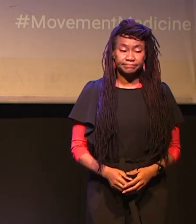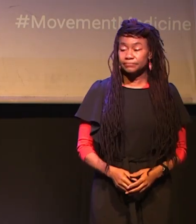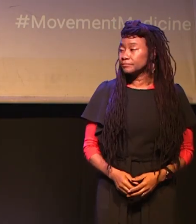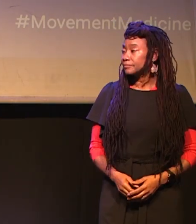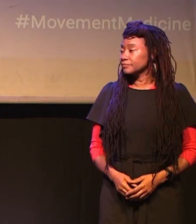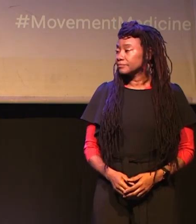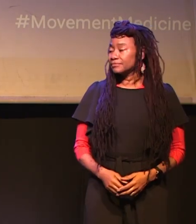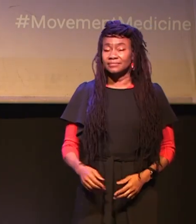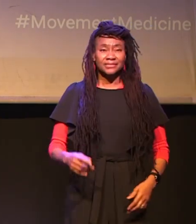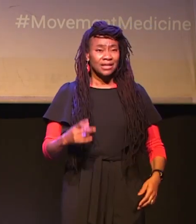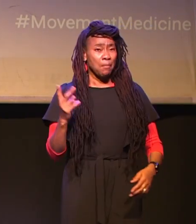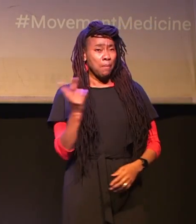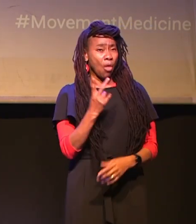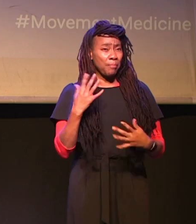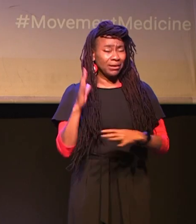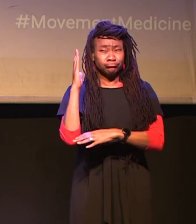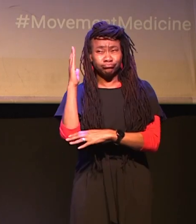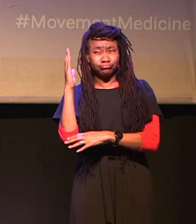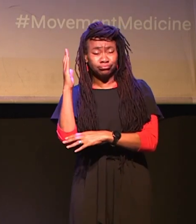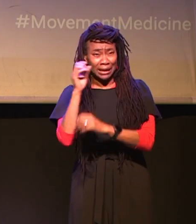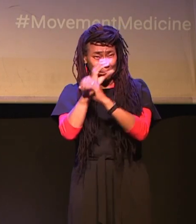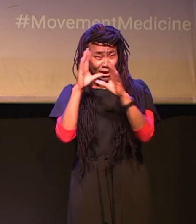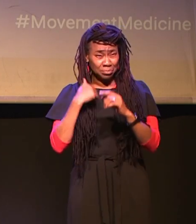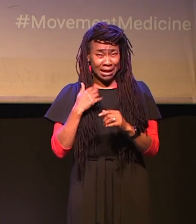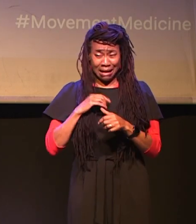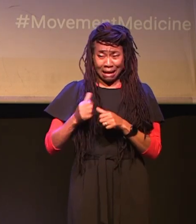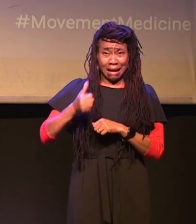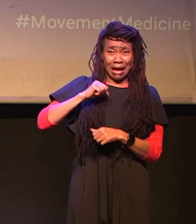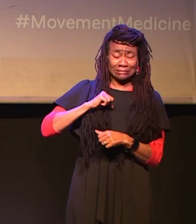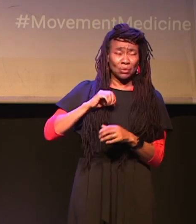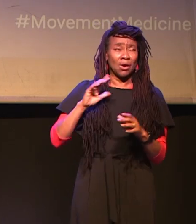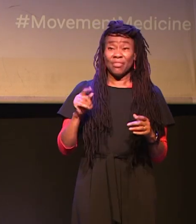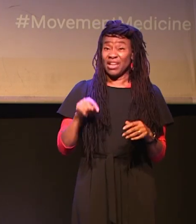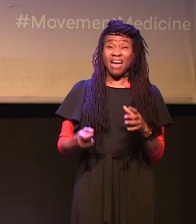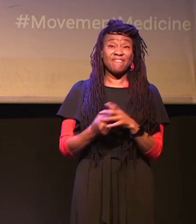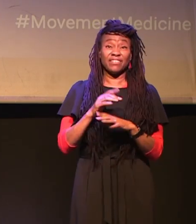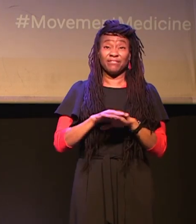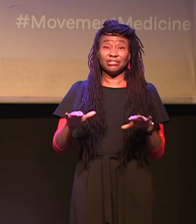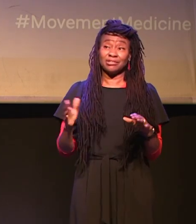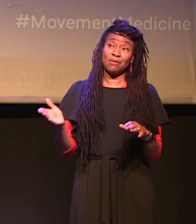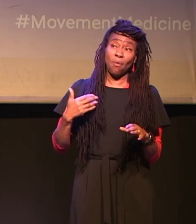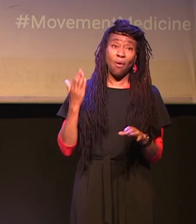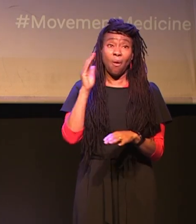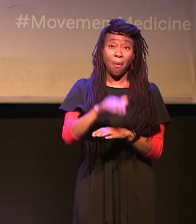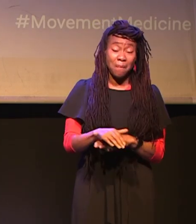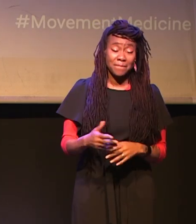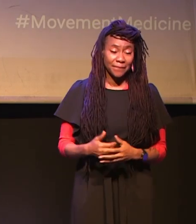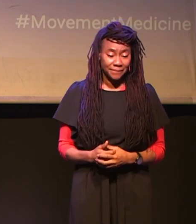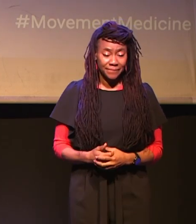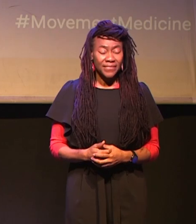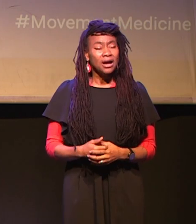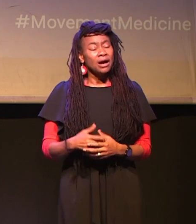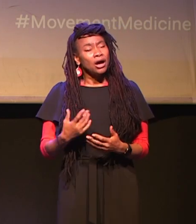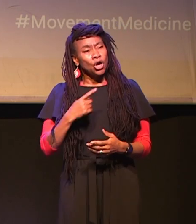Imagine trying to go after these two. What do I have to say? Event's over, guys. Let's go home. Um, you touched on a